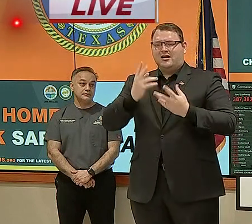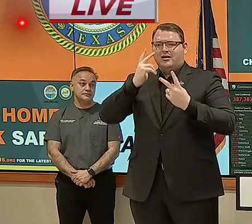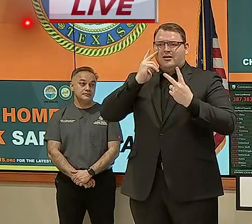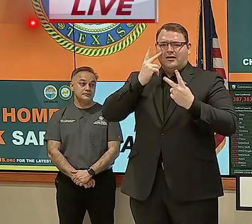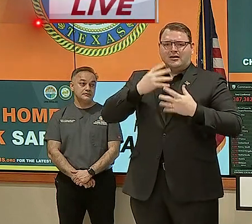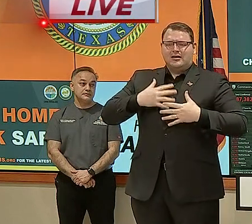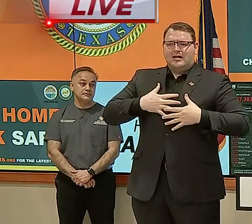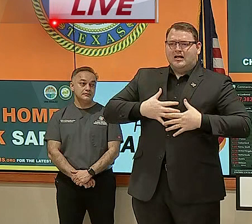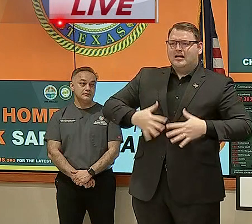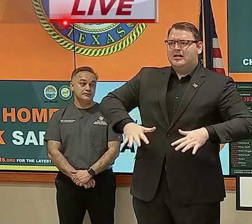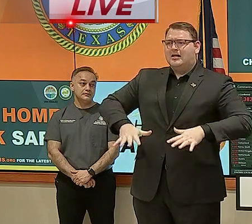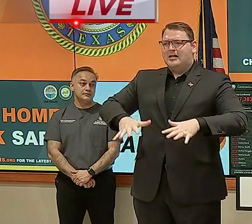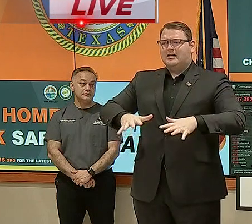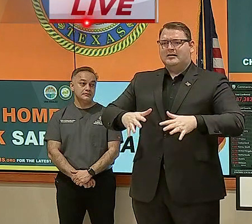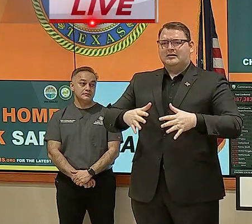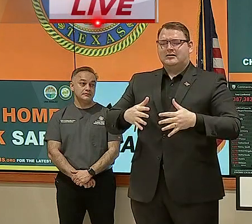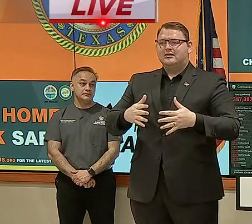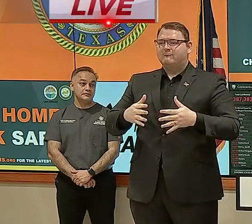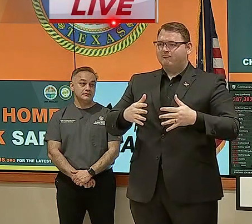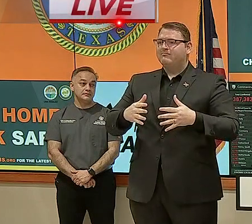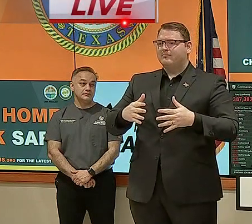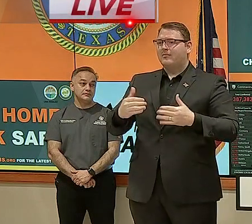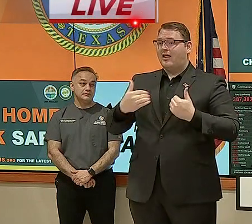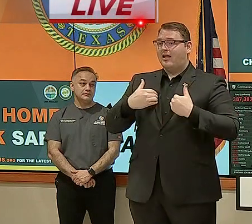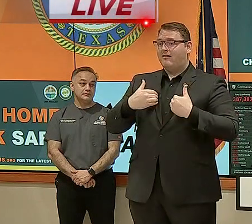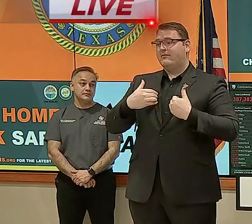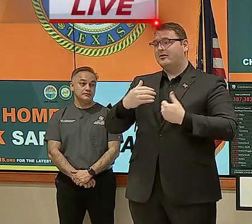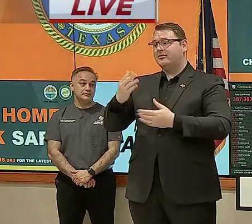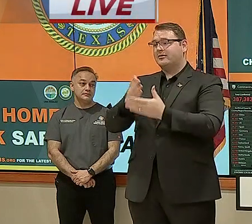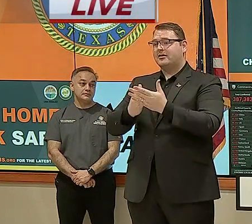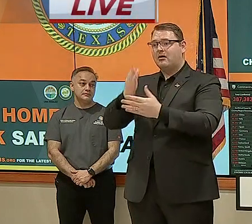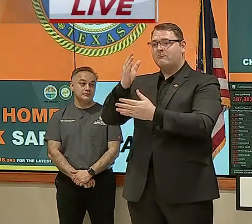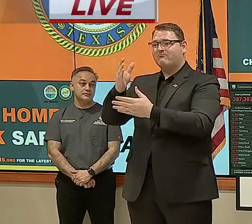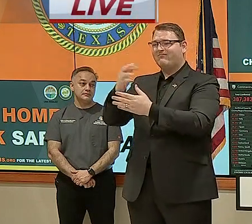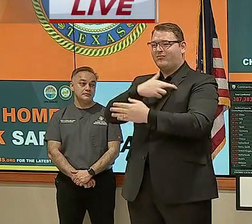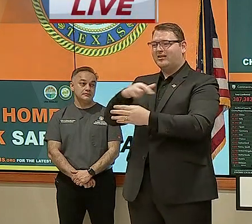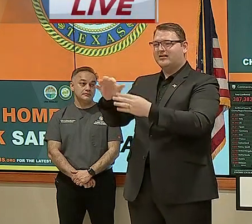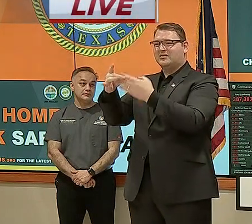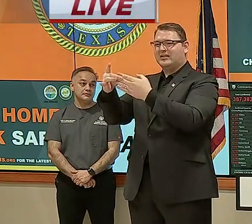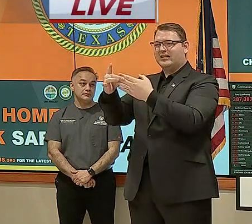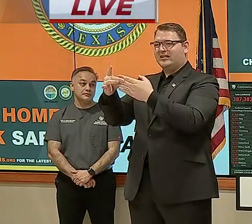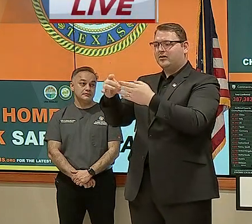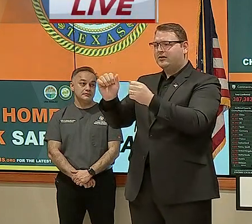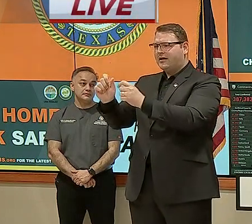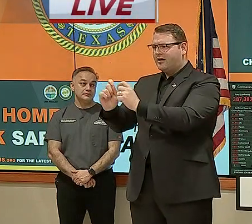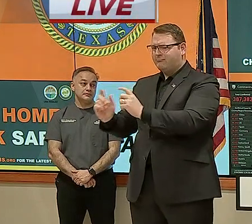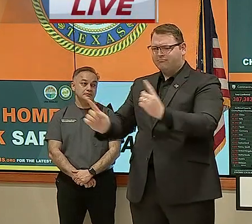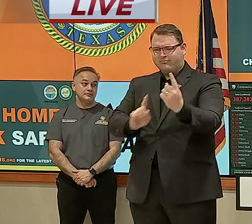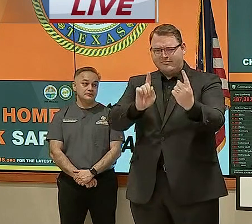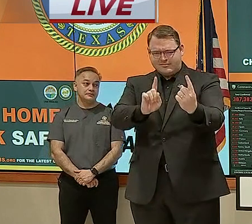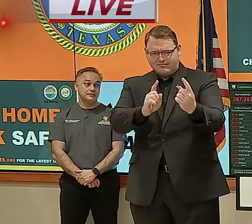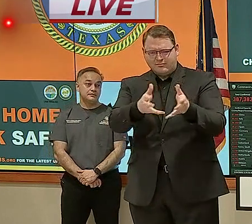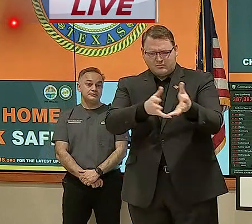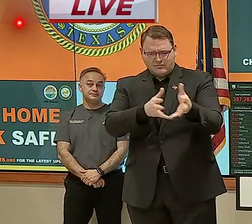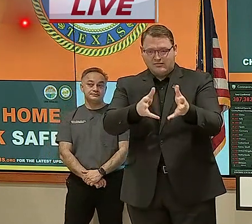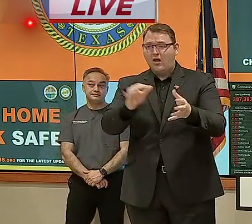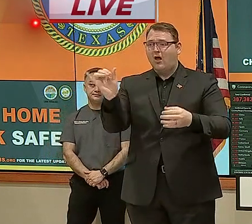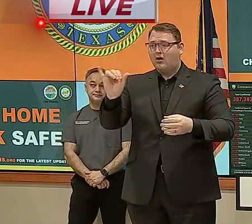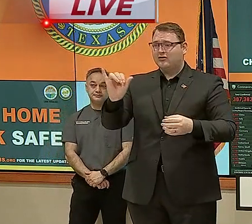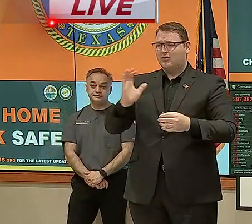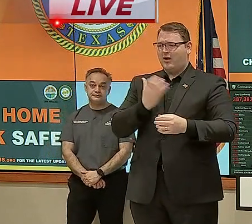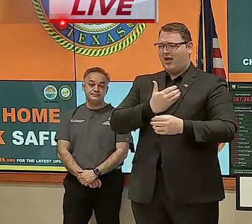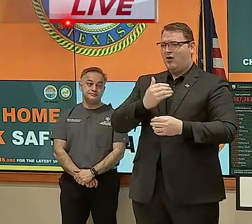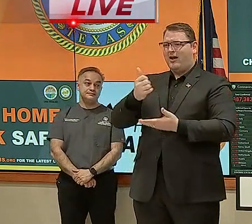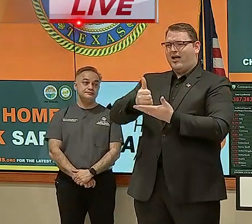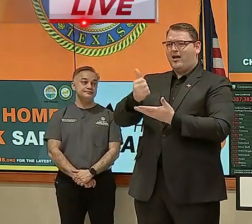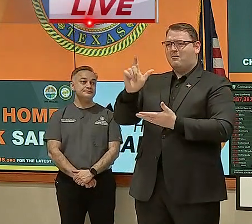see a link to our mental health hotline. Of course, that's the thinking behind keeping the parks open, and we'll be watching